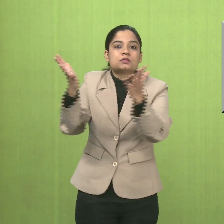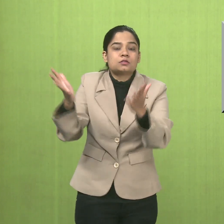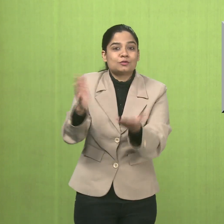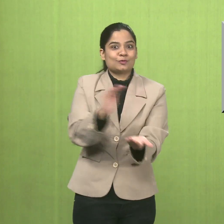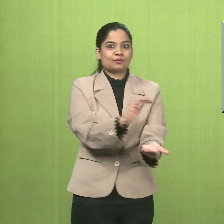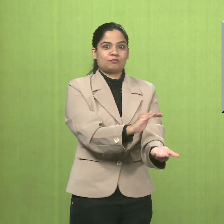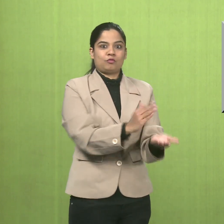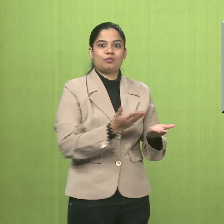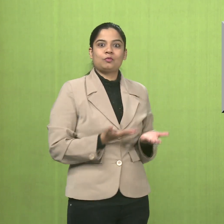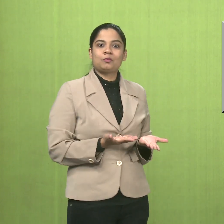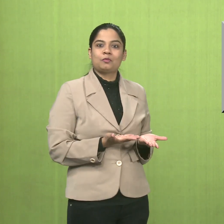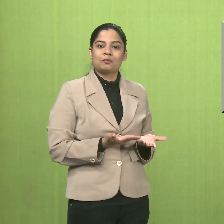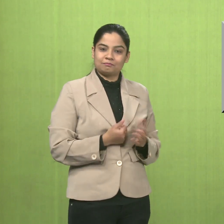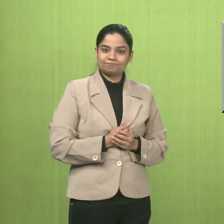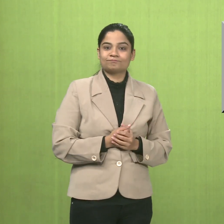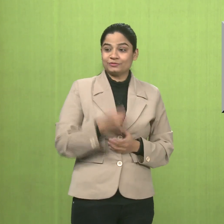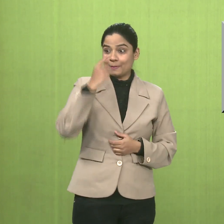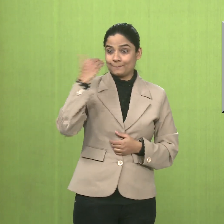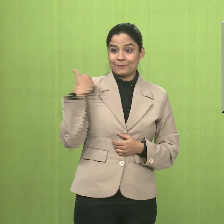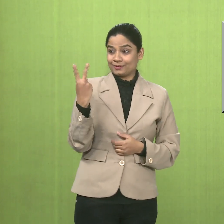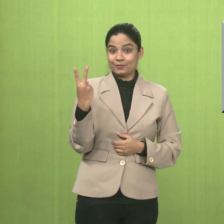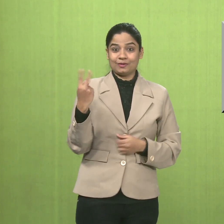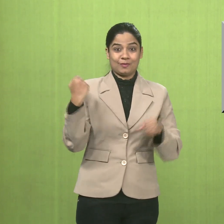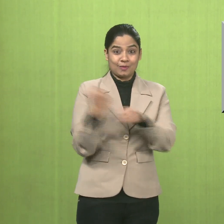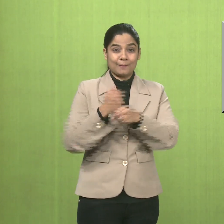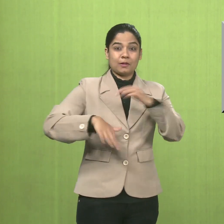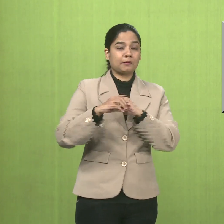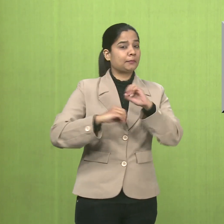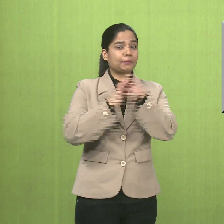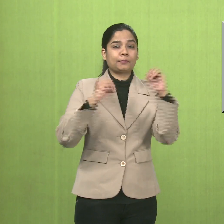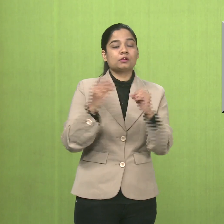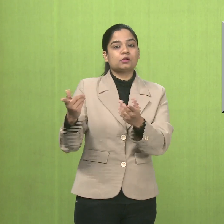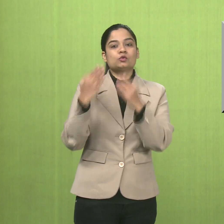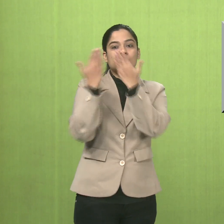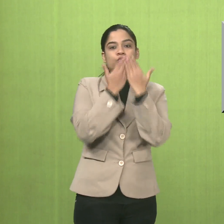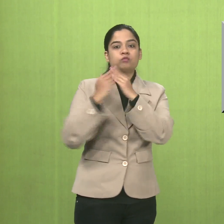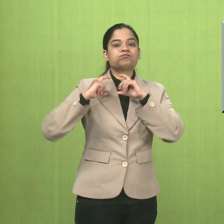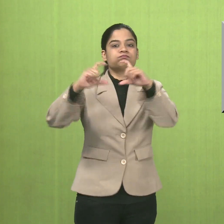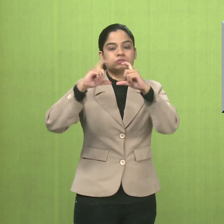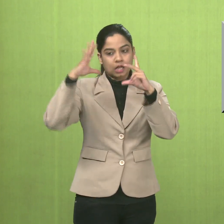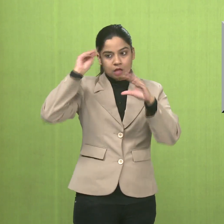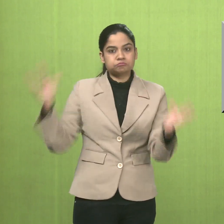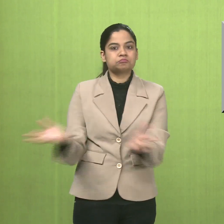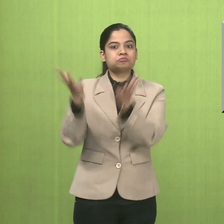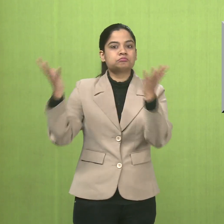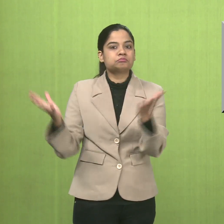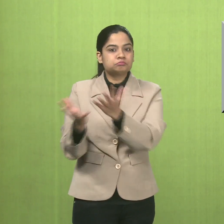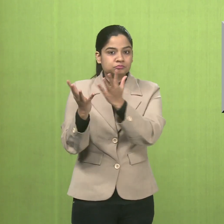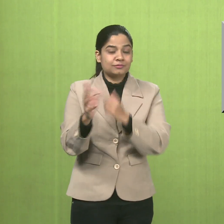family. And we have to remember she is a little girl. Whereas the 2 brothers are allowed to go to